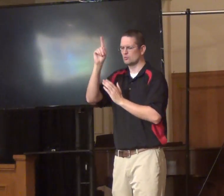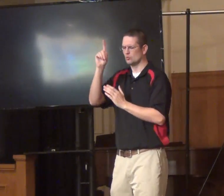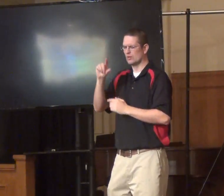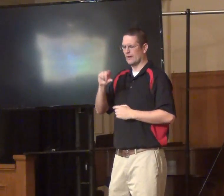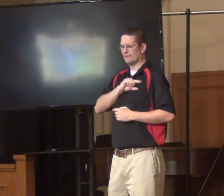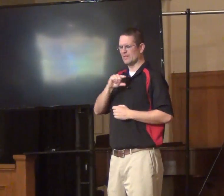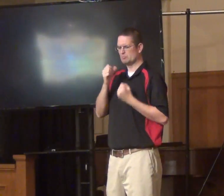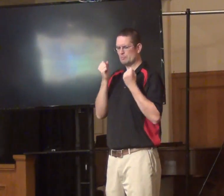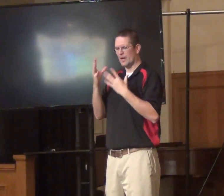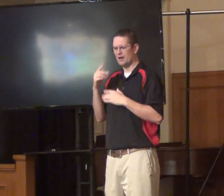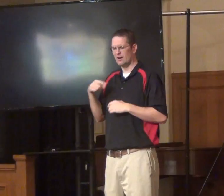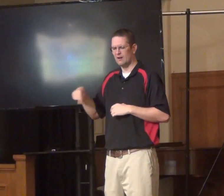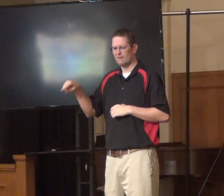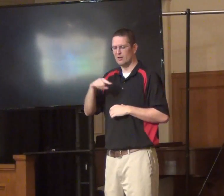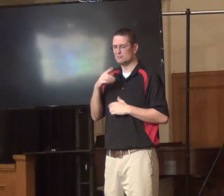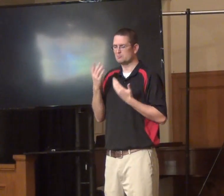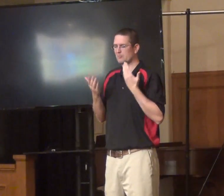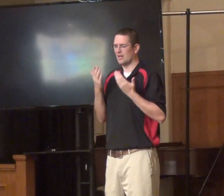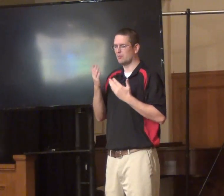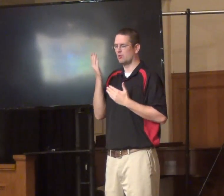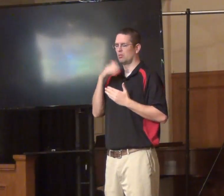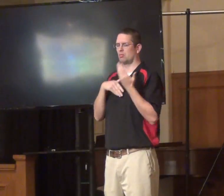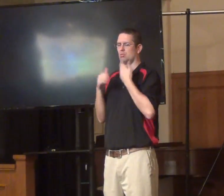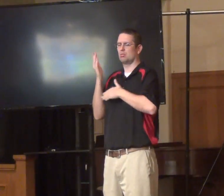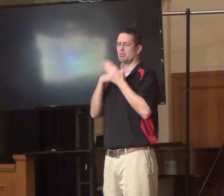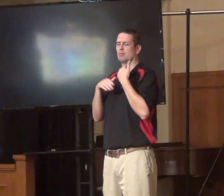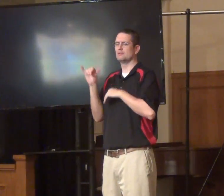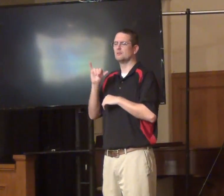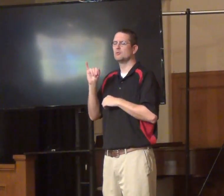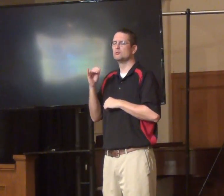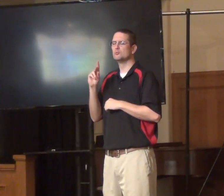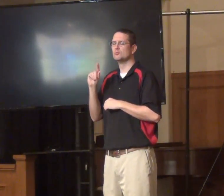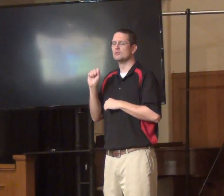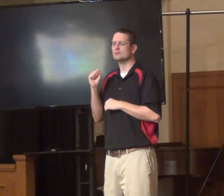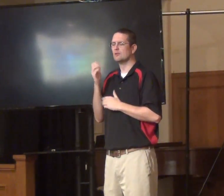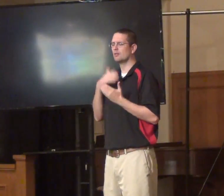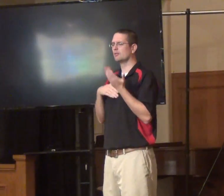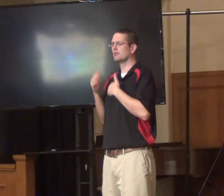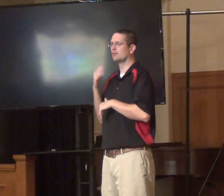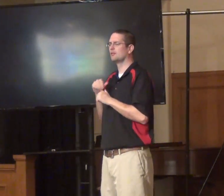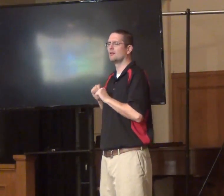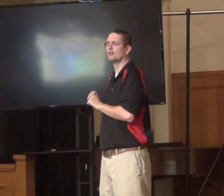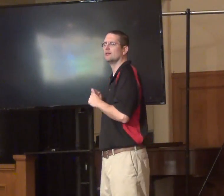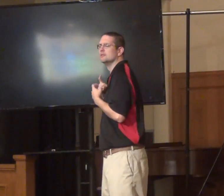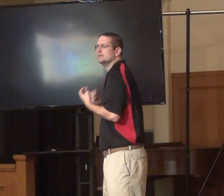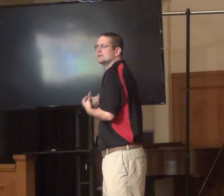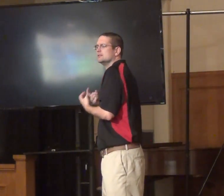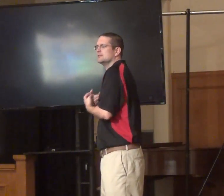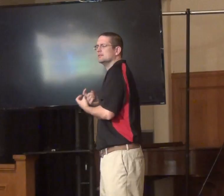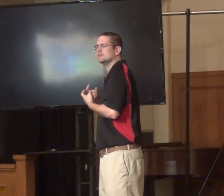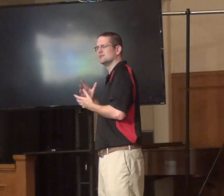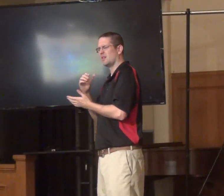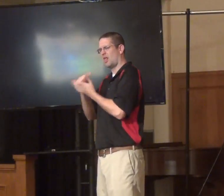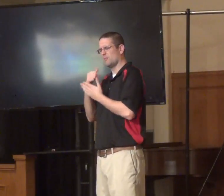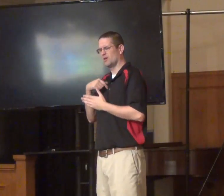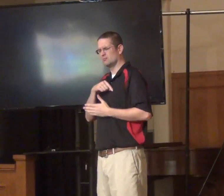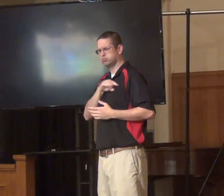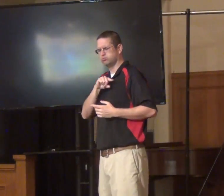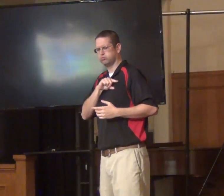time, Lord. We ask you to convict many of us. Maybe some of us you know, still sinning and we